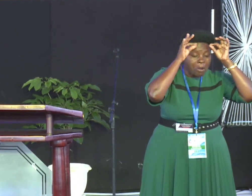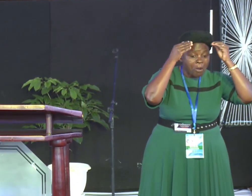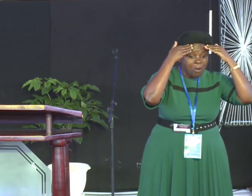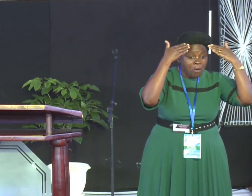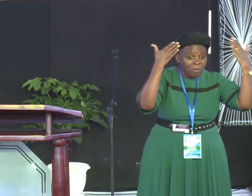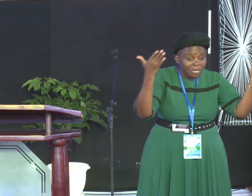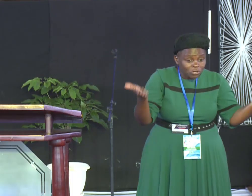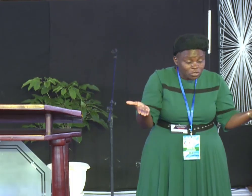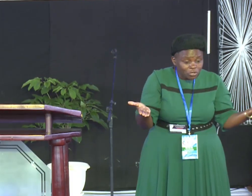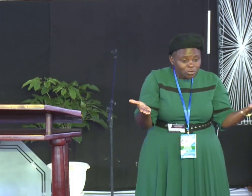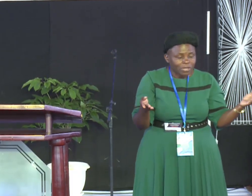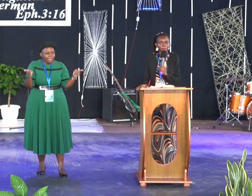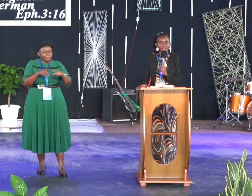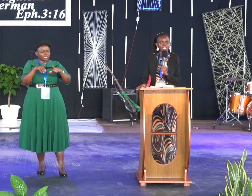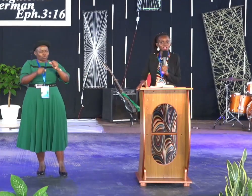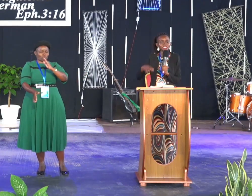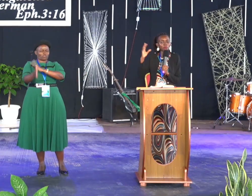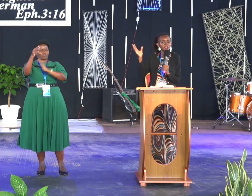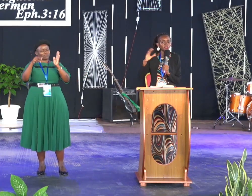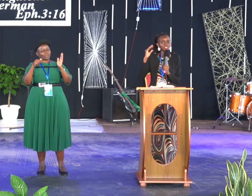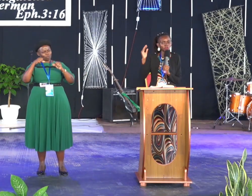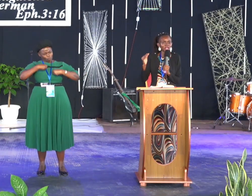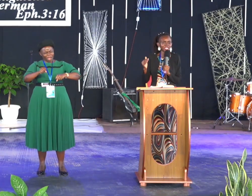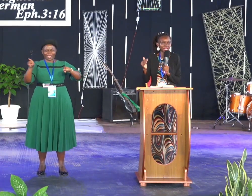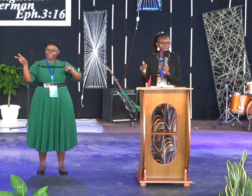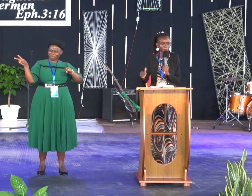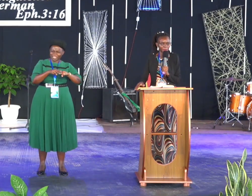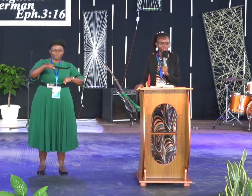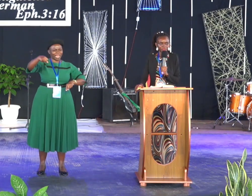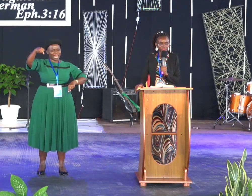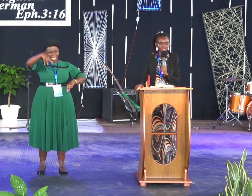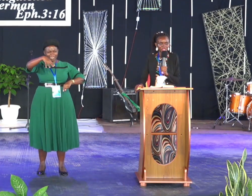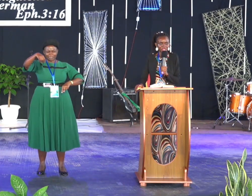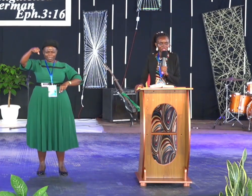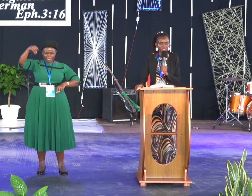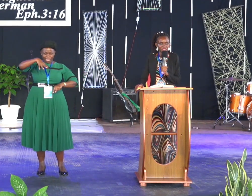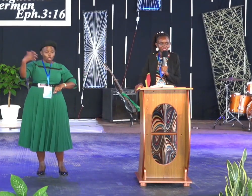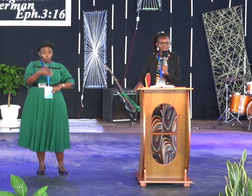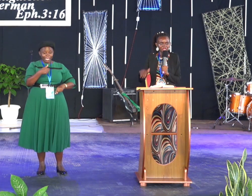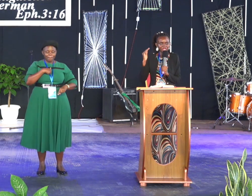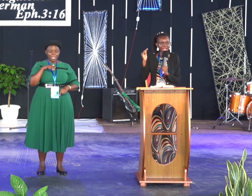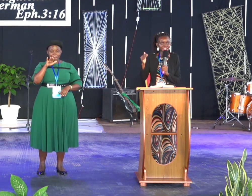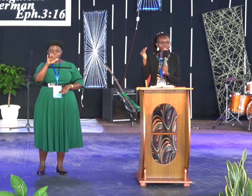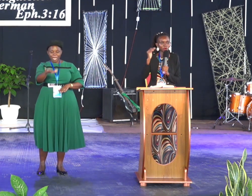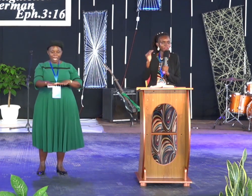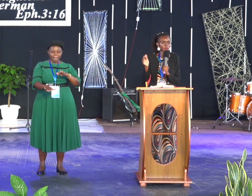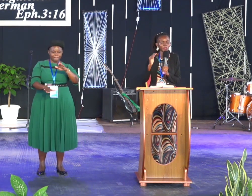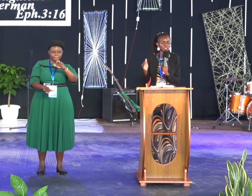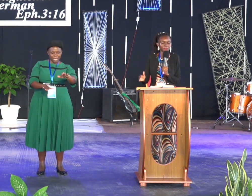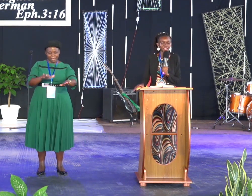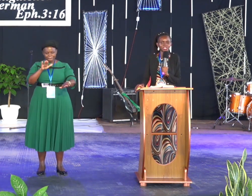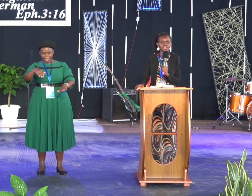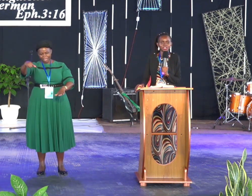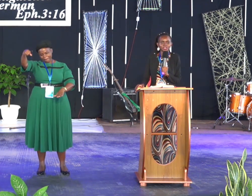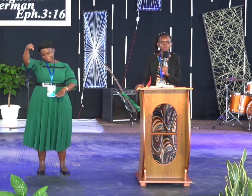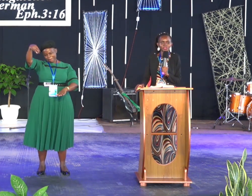kya Katonda ekikolanga etabaza. But there is the word of God that works as a lamp. Nga kimulisa buli wenteeka ekigere kyange. Lightening wherever you put your